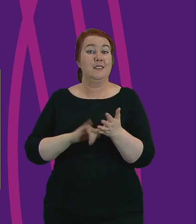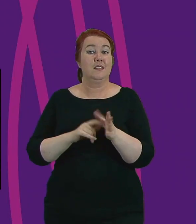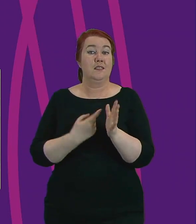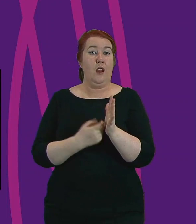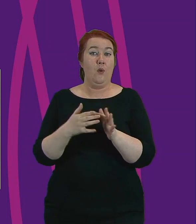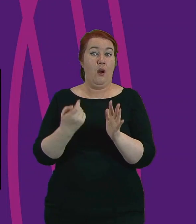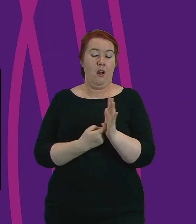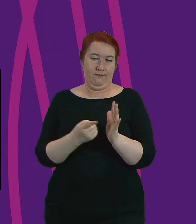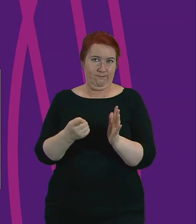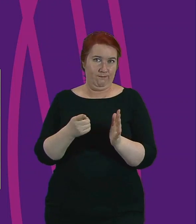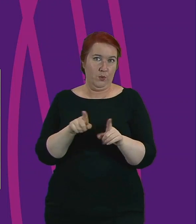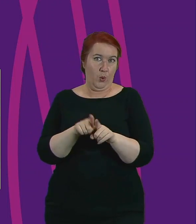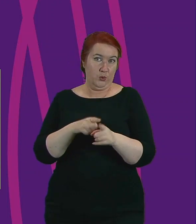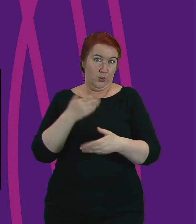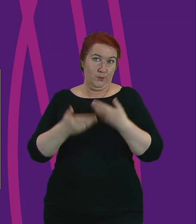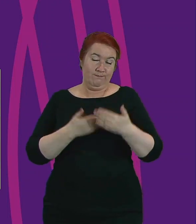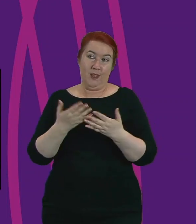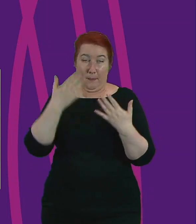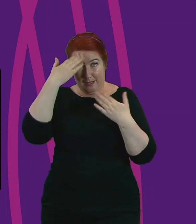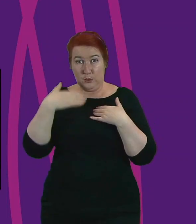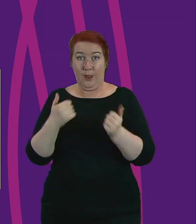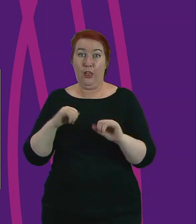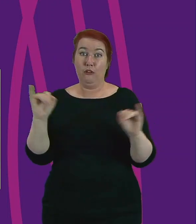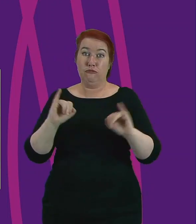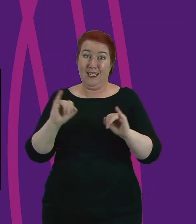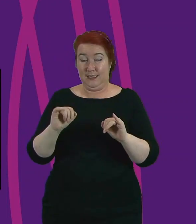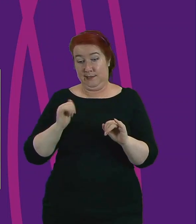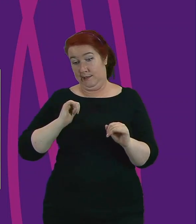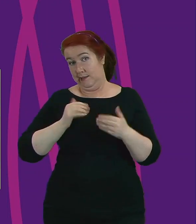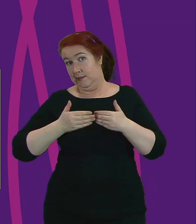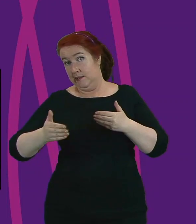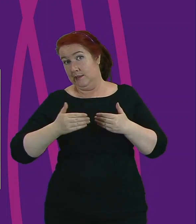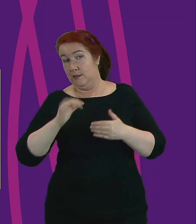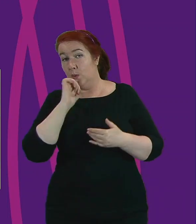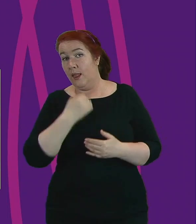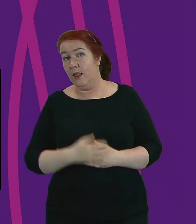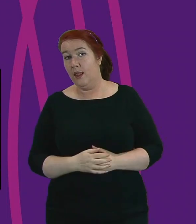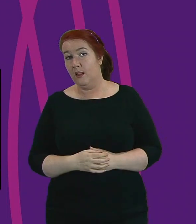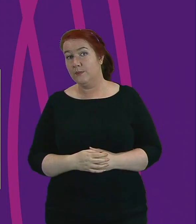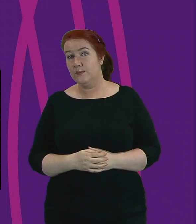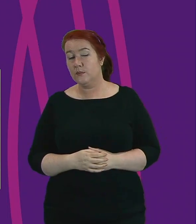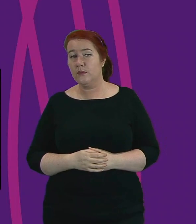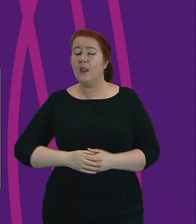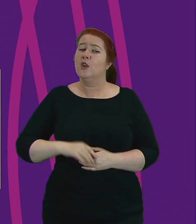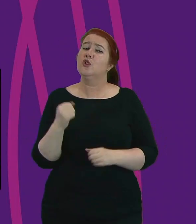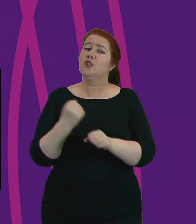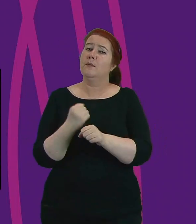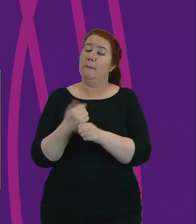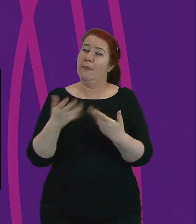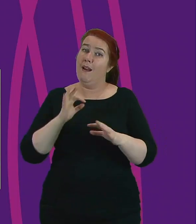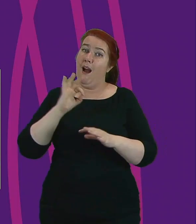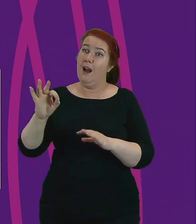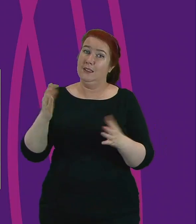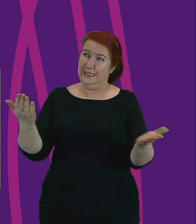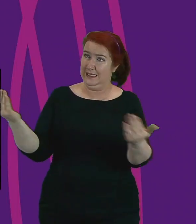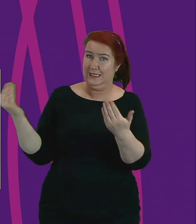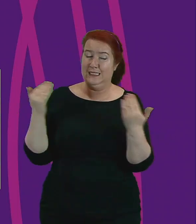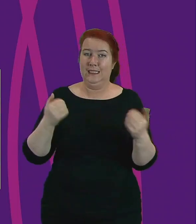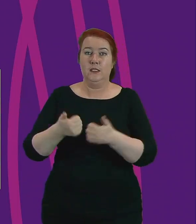health crisis that is inevitably coming our way. The Scottish Government asked for support from across the Chamber, and that's what it got.